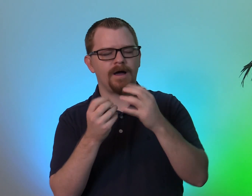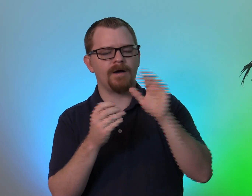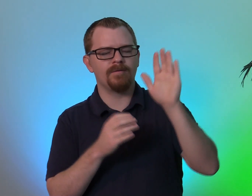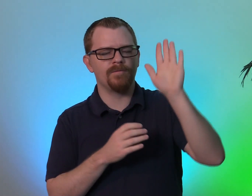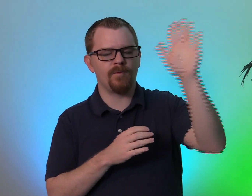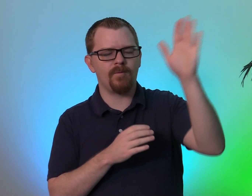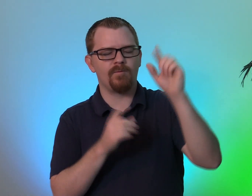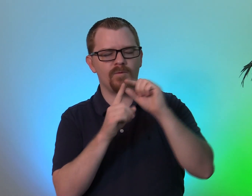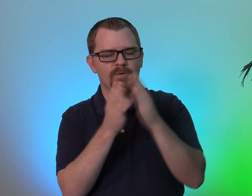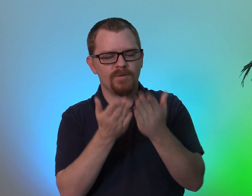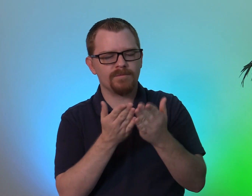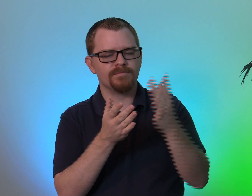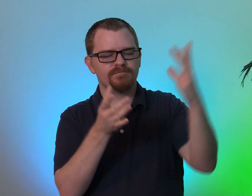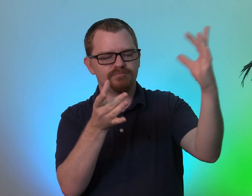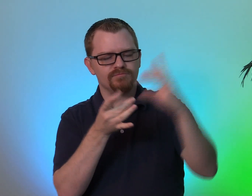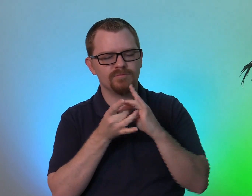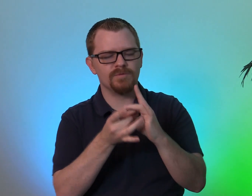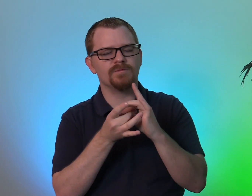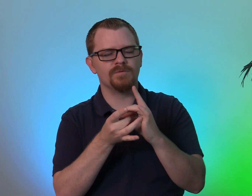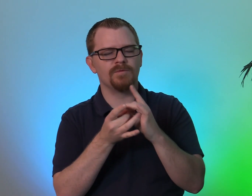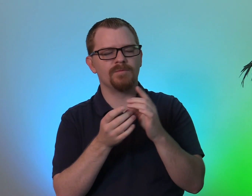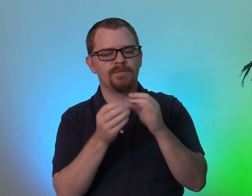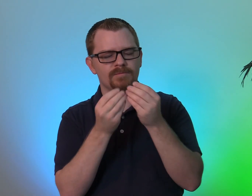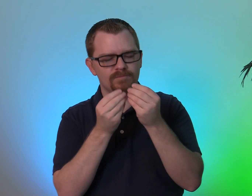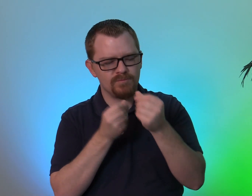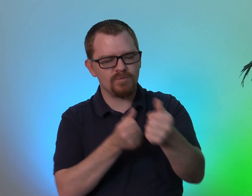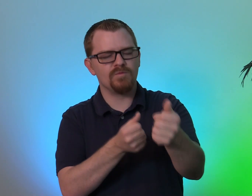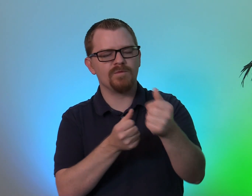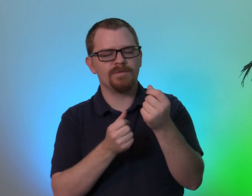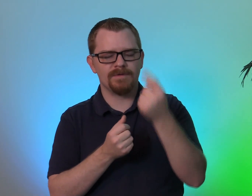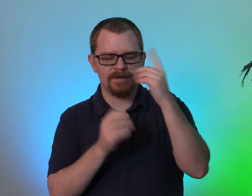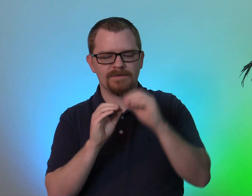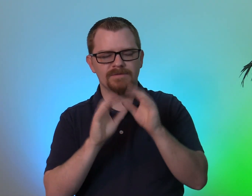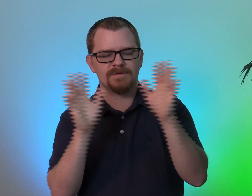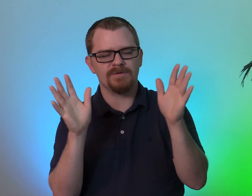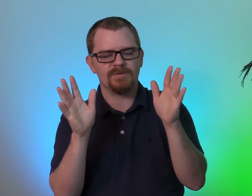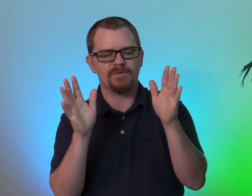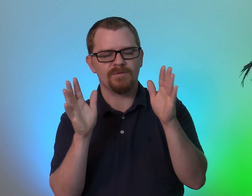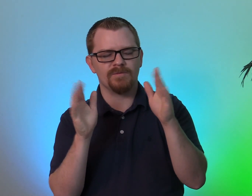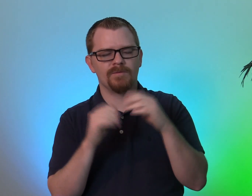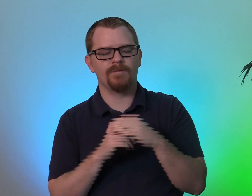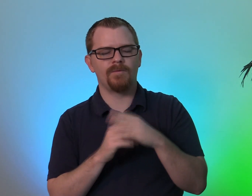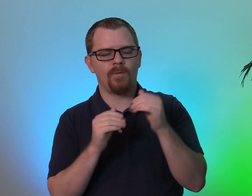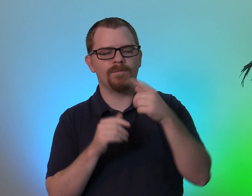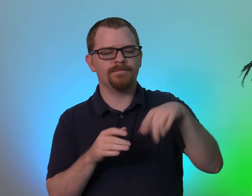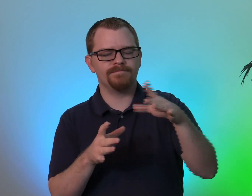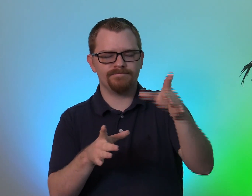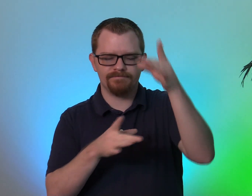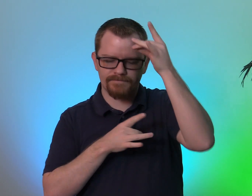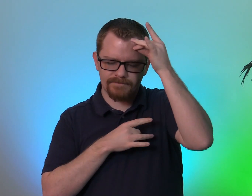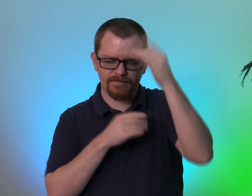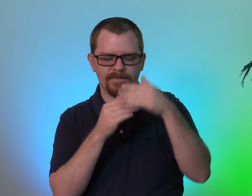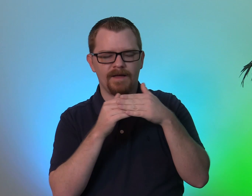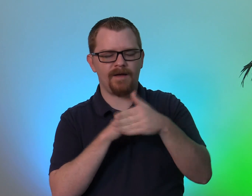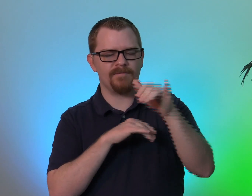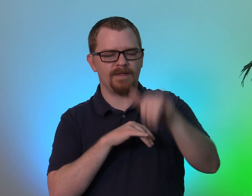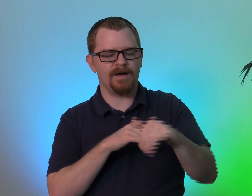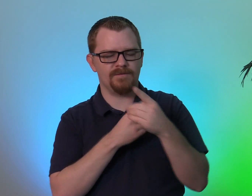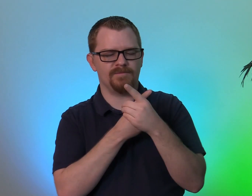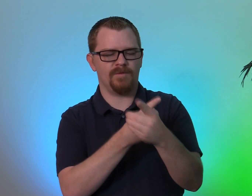understand so much of your word and be connected with you. Help it be smooth and clear, that we'll take it into